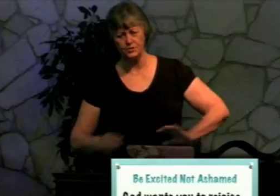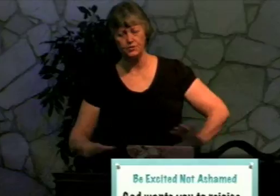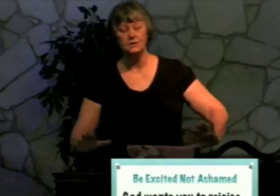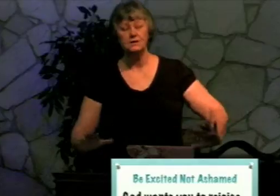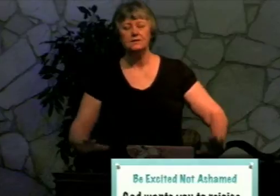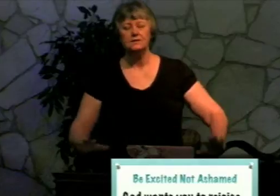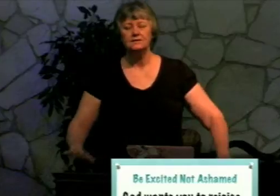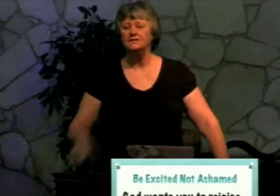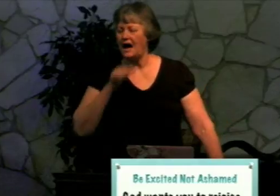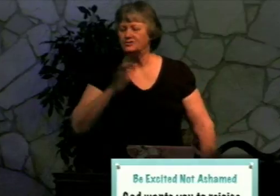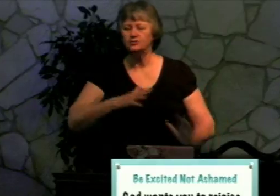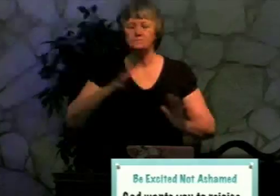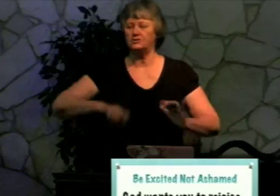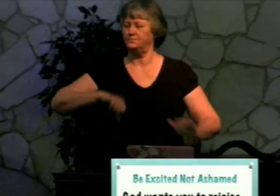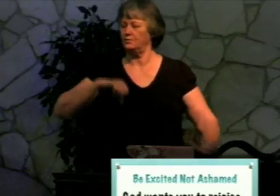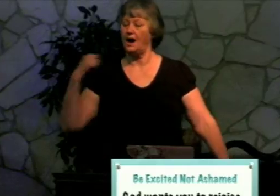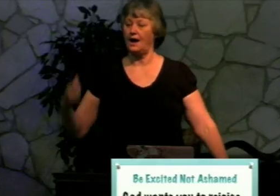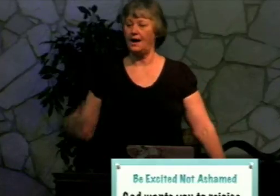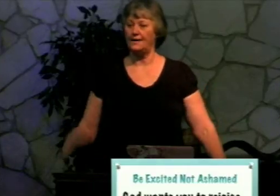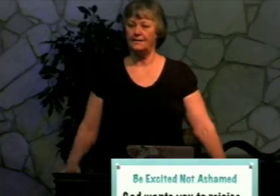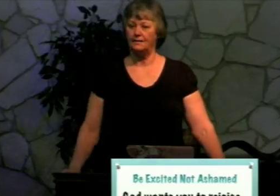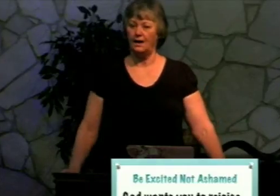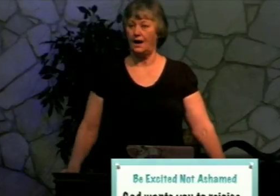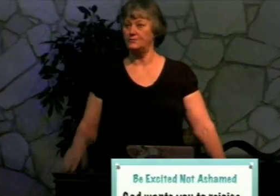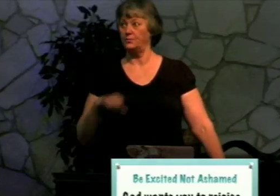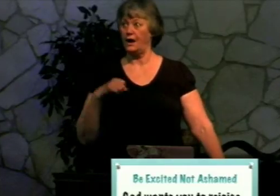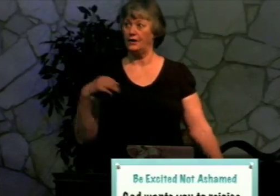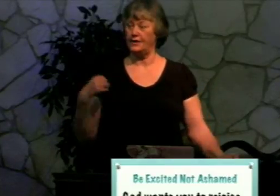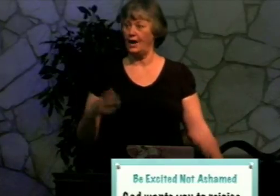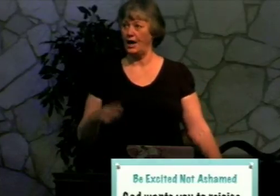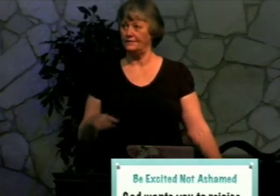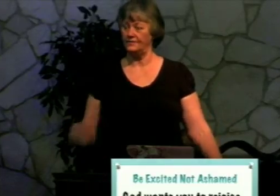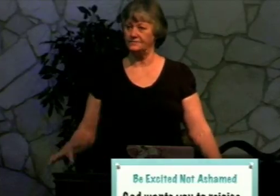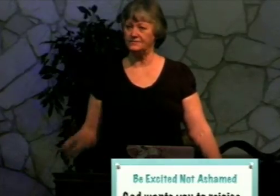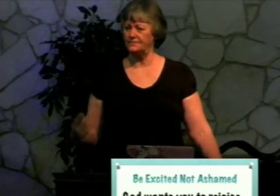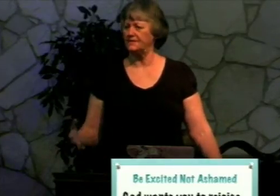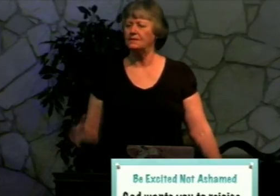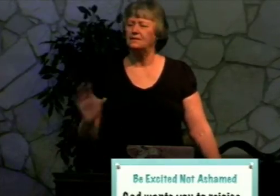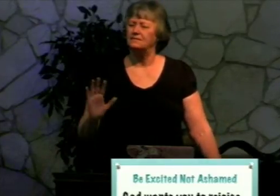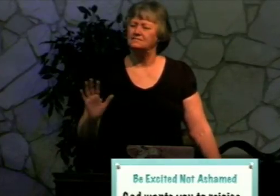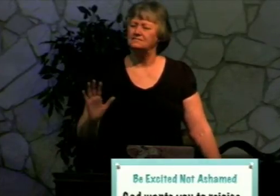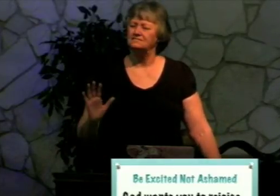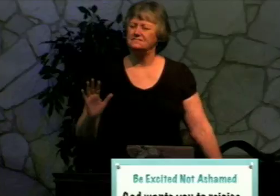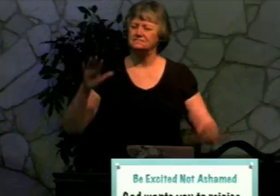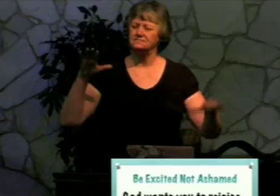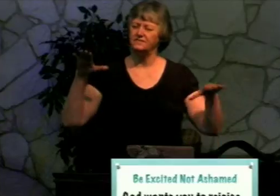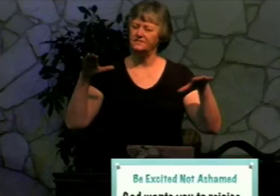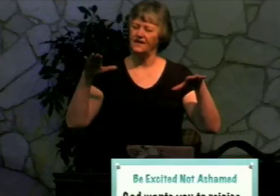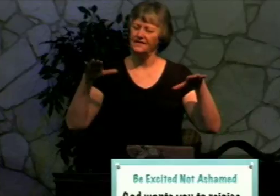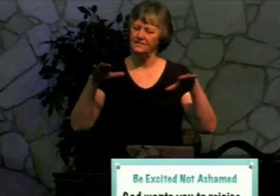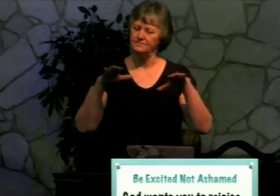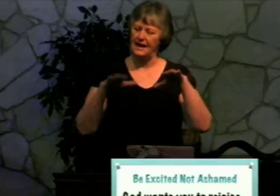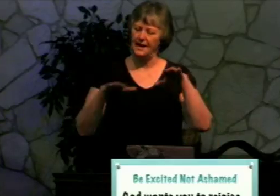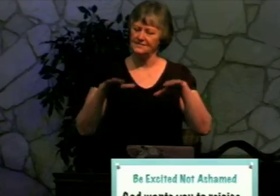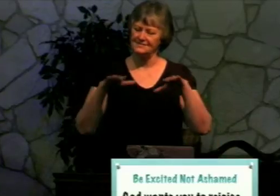you. Not too much pride, I'm so proud I gave them something. Find the balance